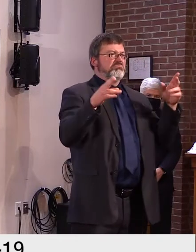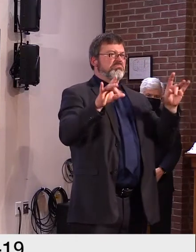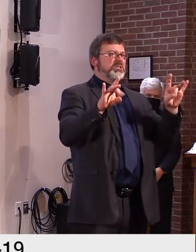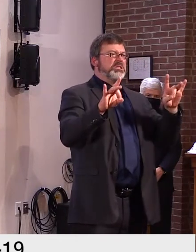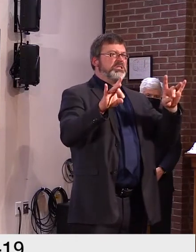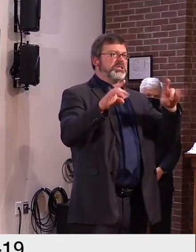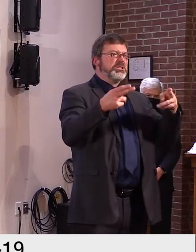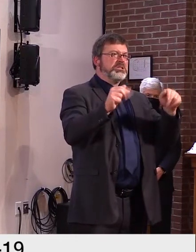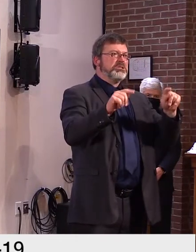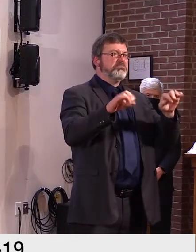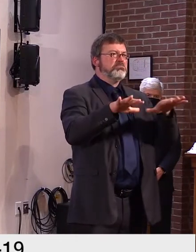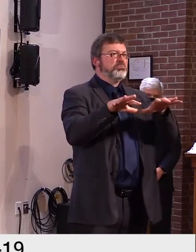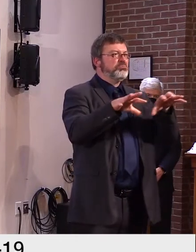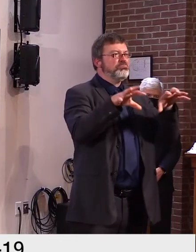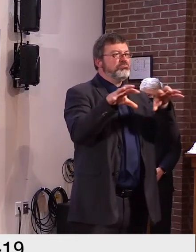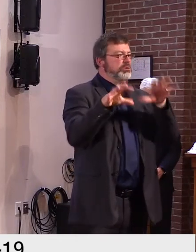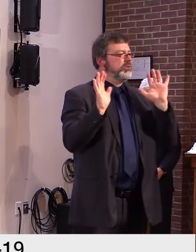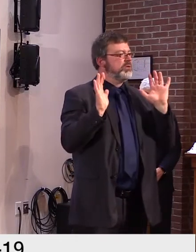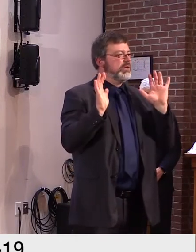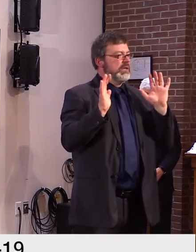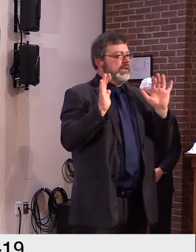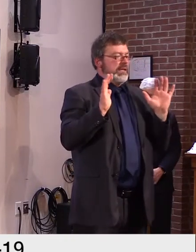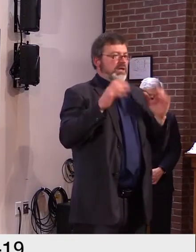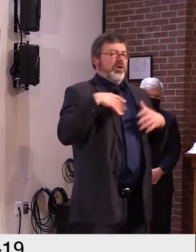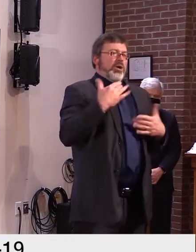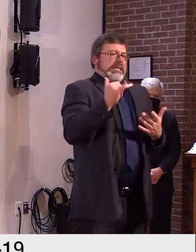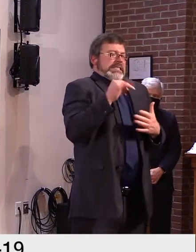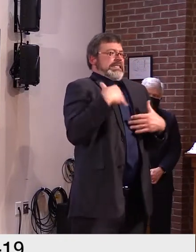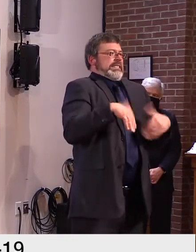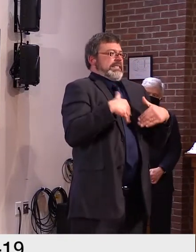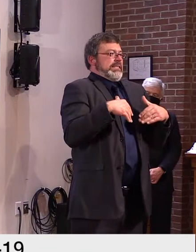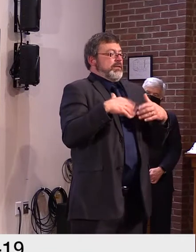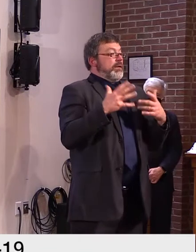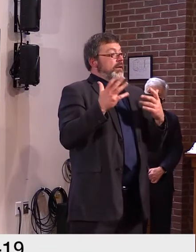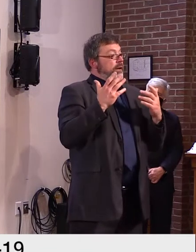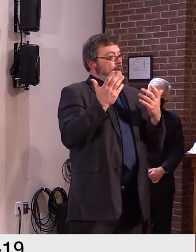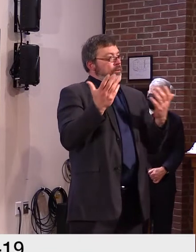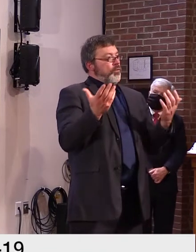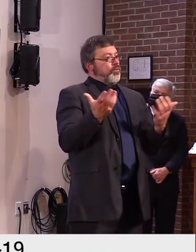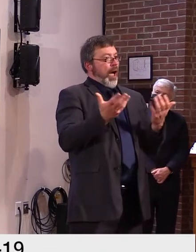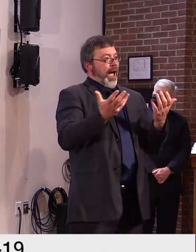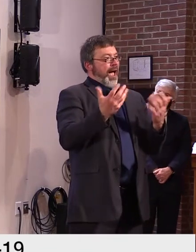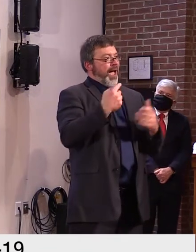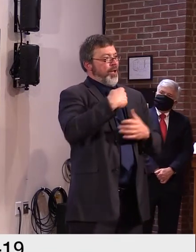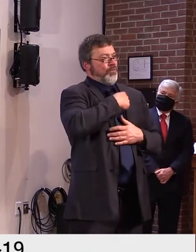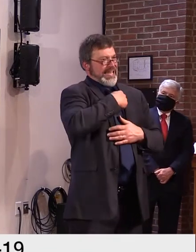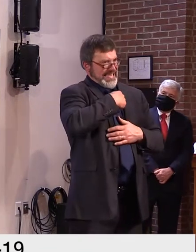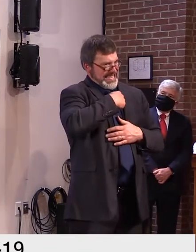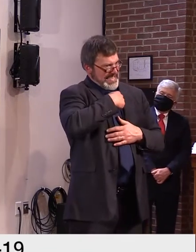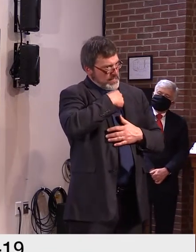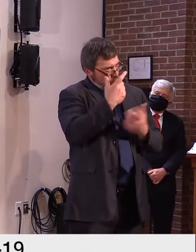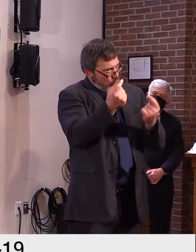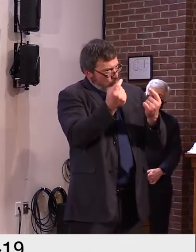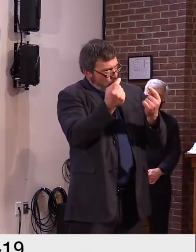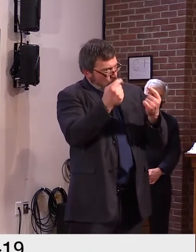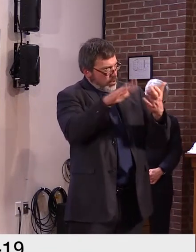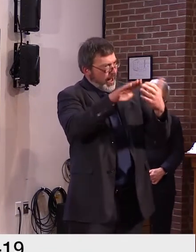We should be taking action through the polls, the ballot boxes, and not with violence.